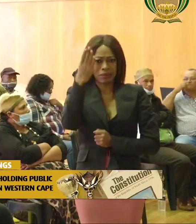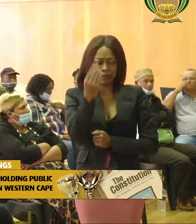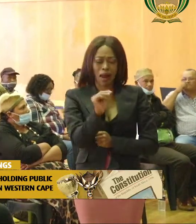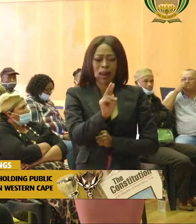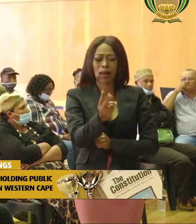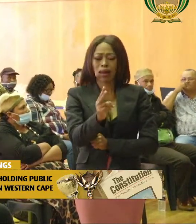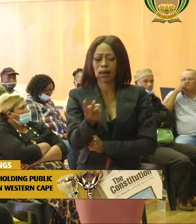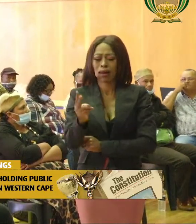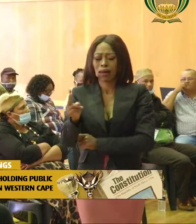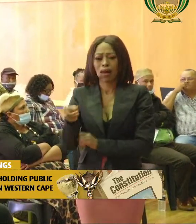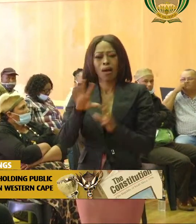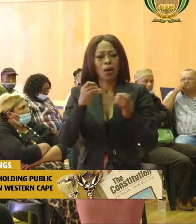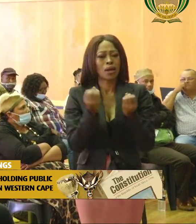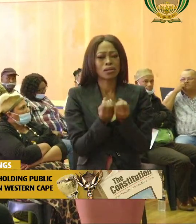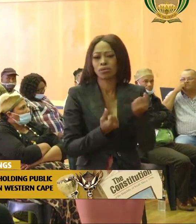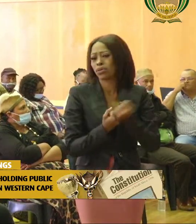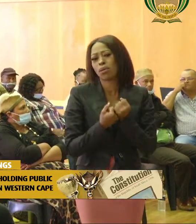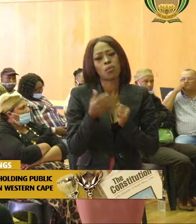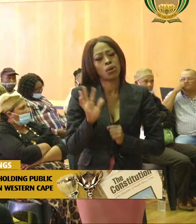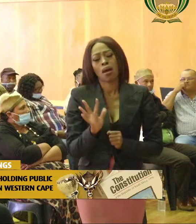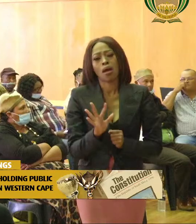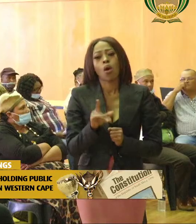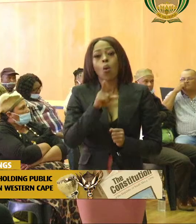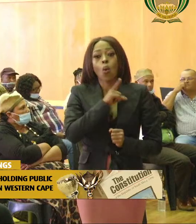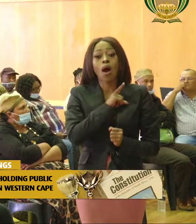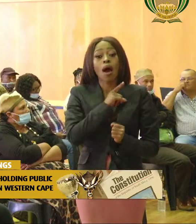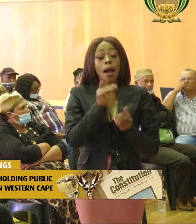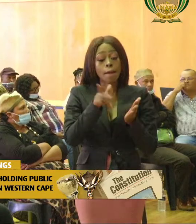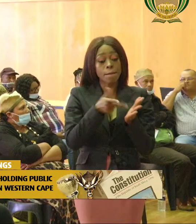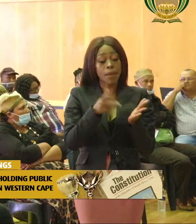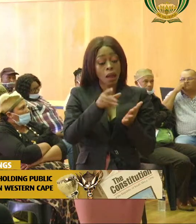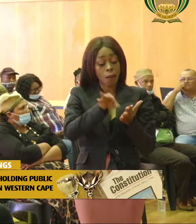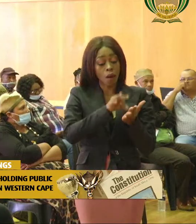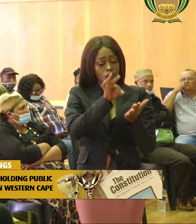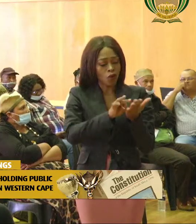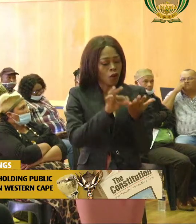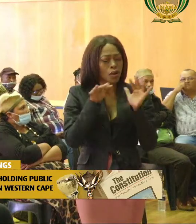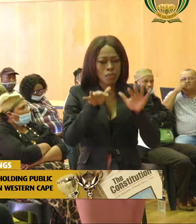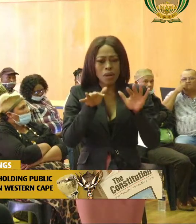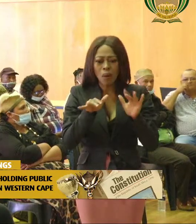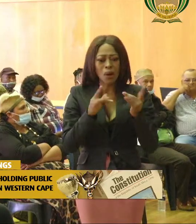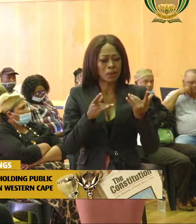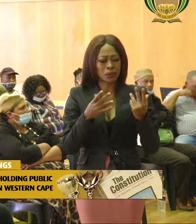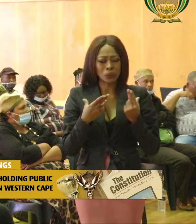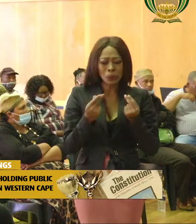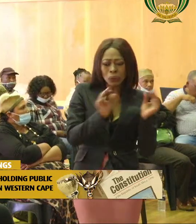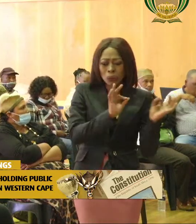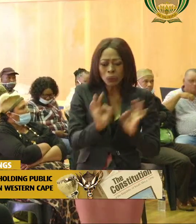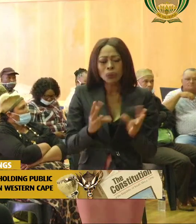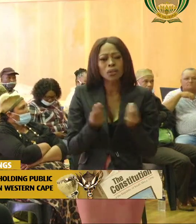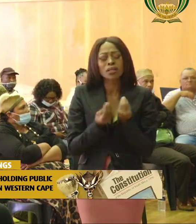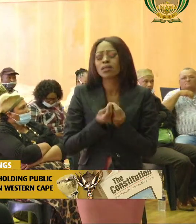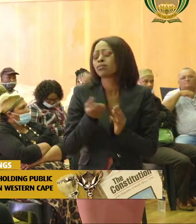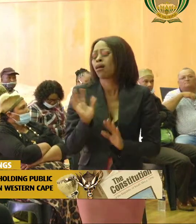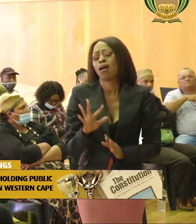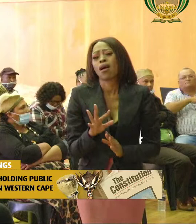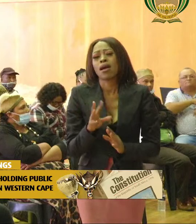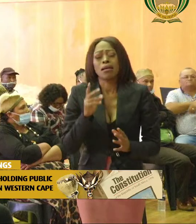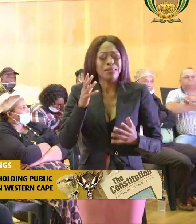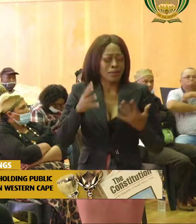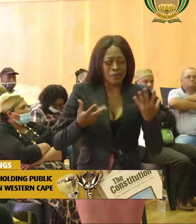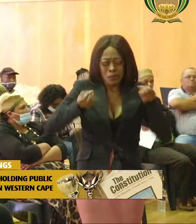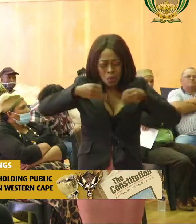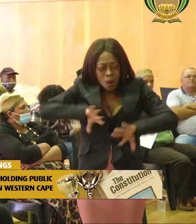various organizations. On the ballot paper, people will not act correctly or at all. It will be a